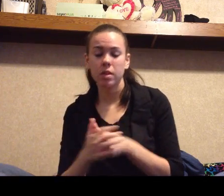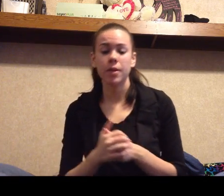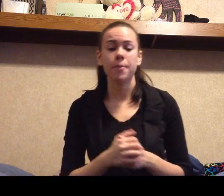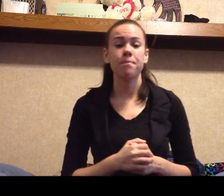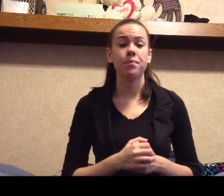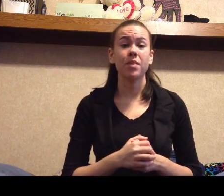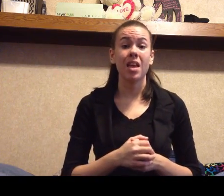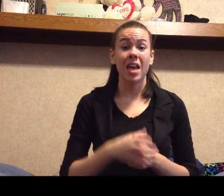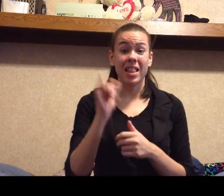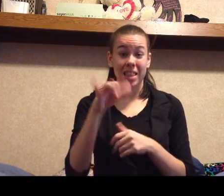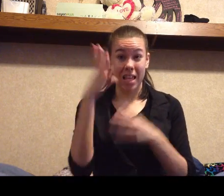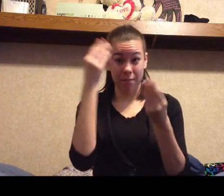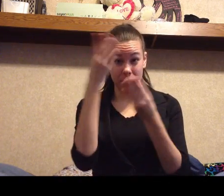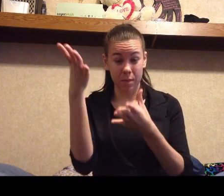tab Sponsorship.